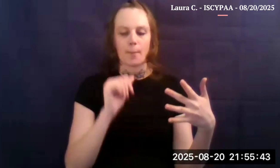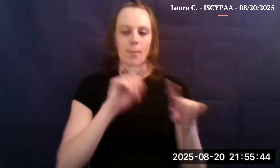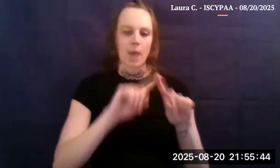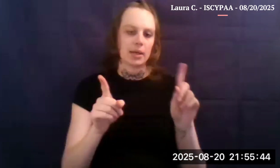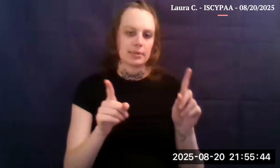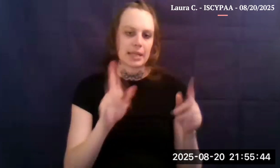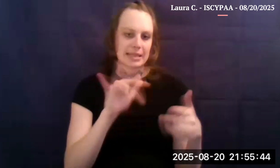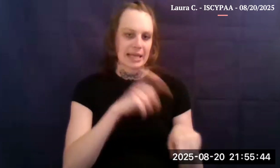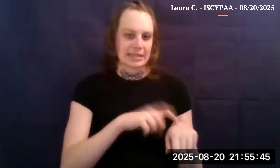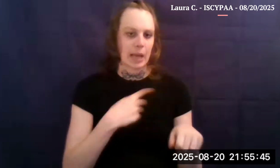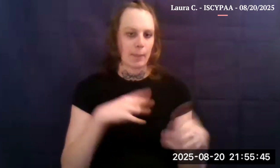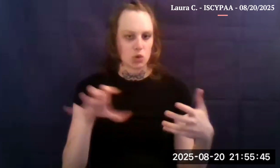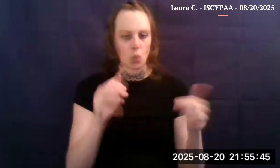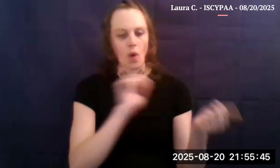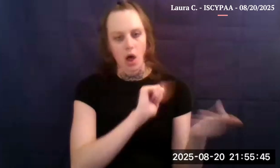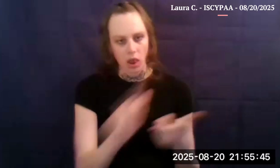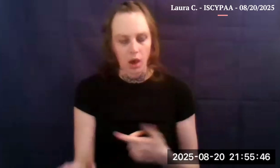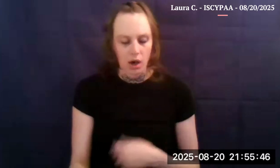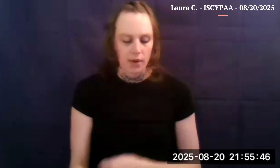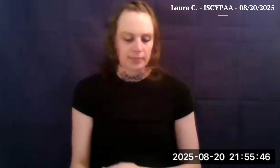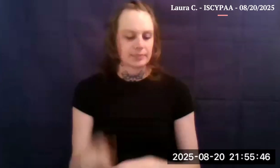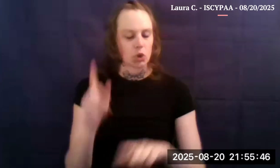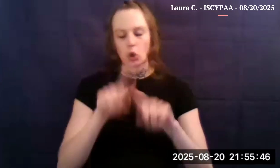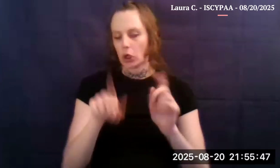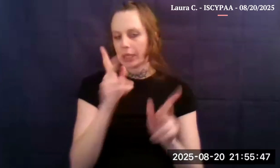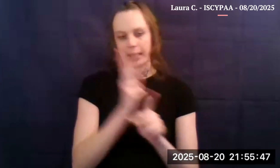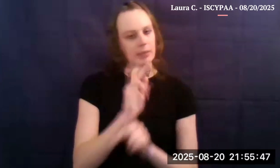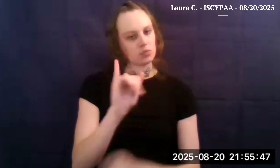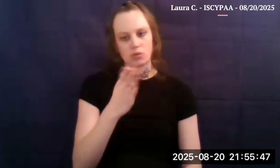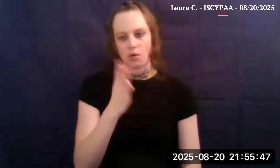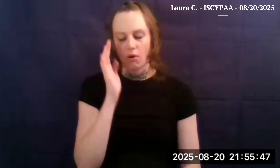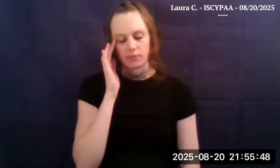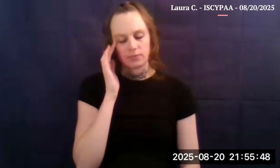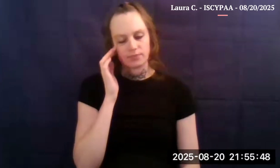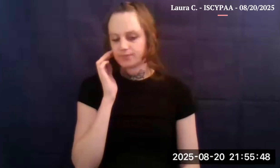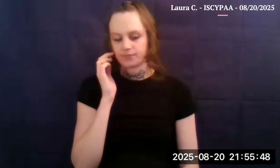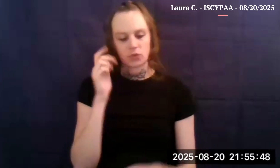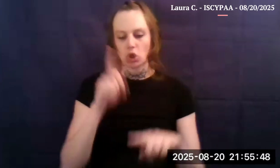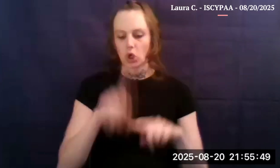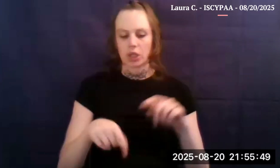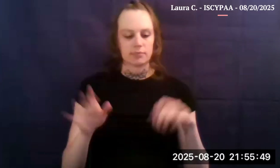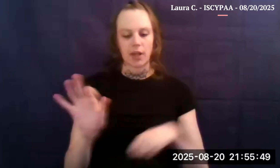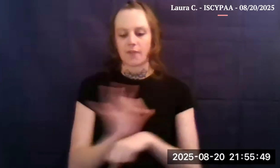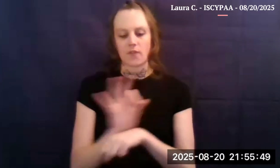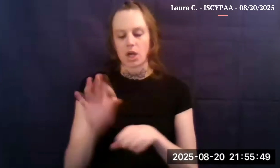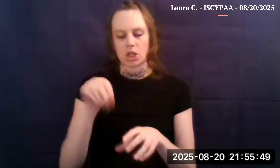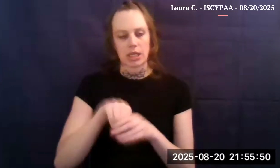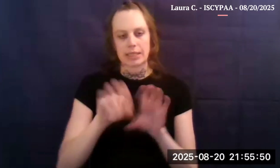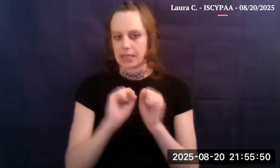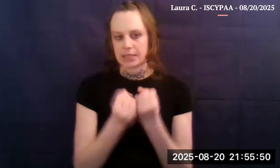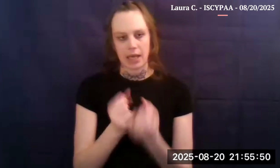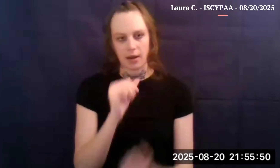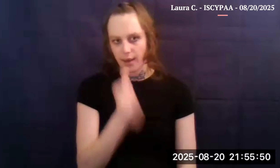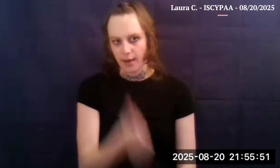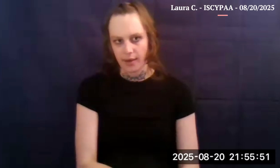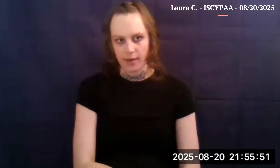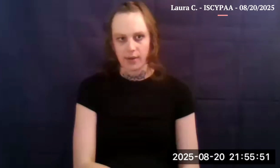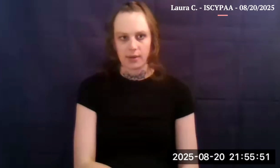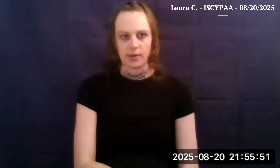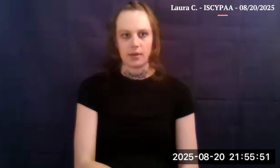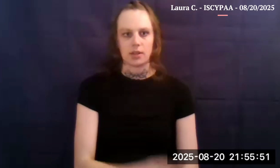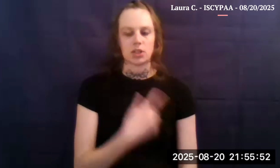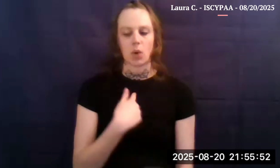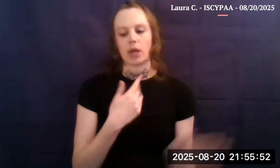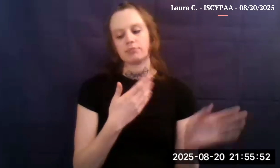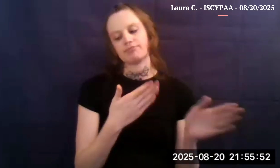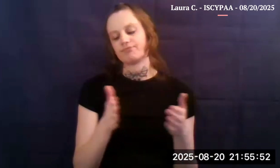And, I couldn't hold down a job. I couldn't be a functioning member of society. So I turned to the